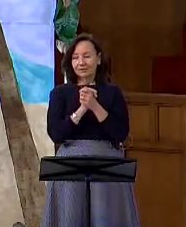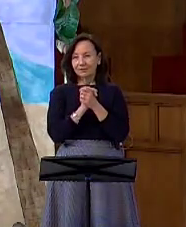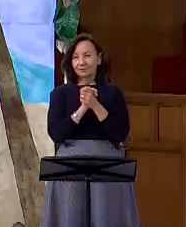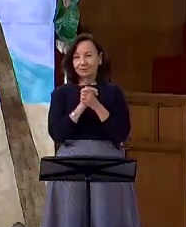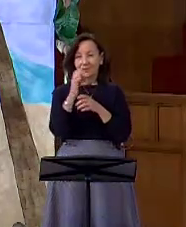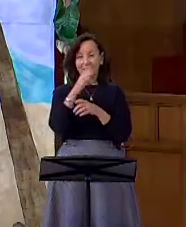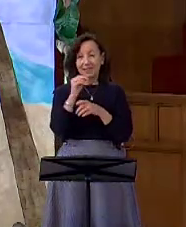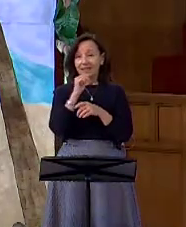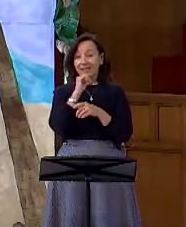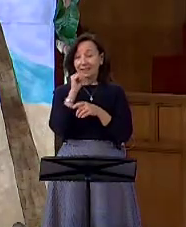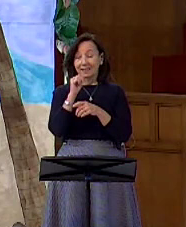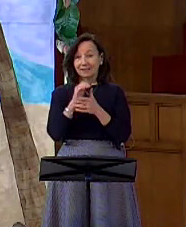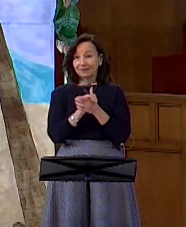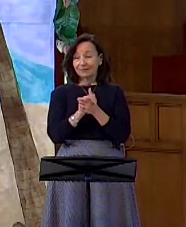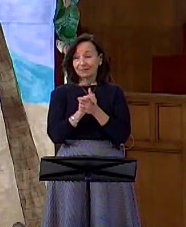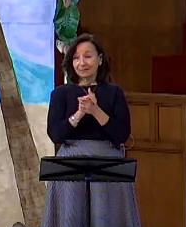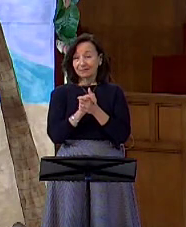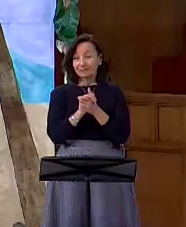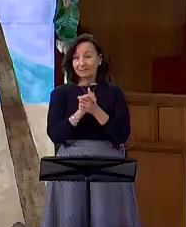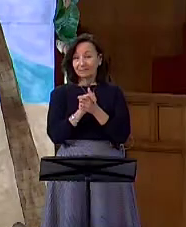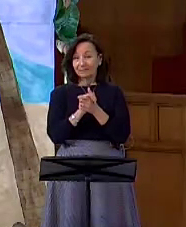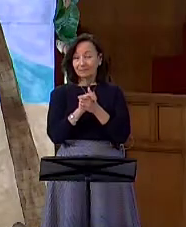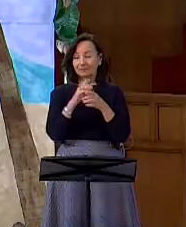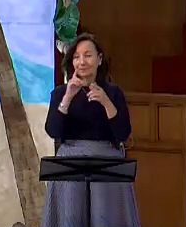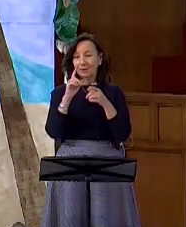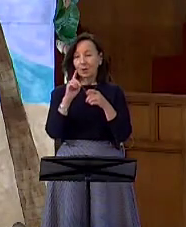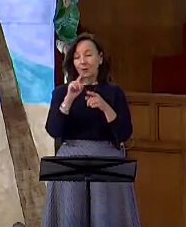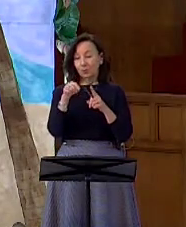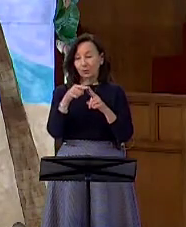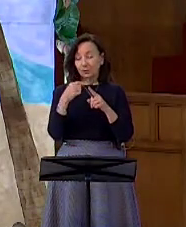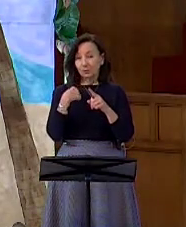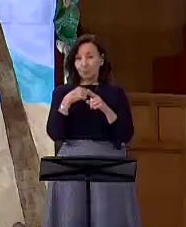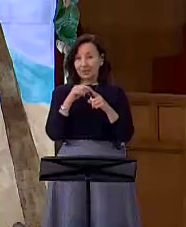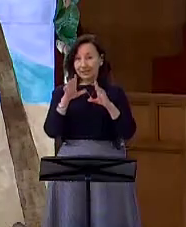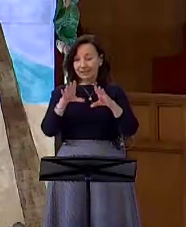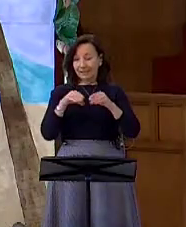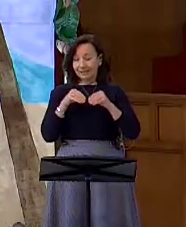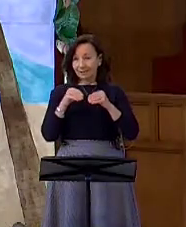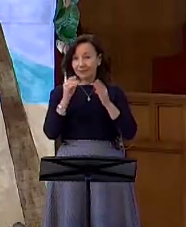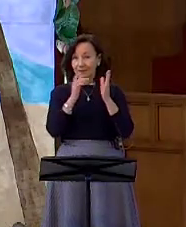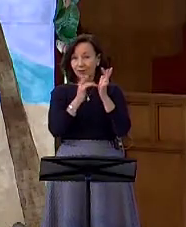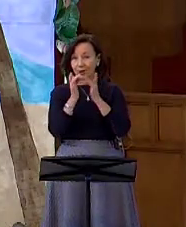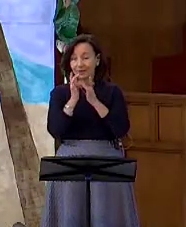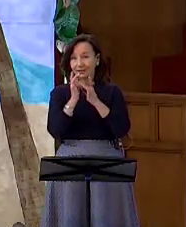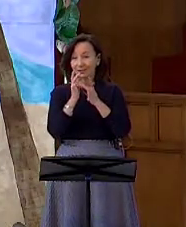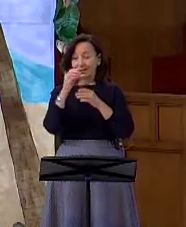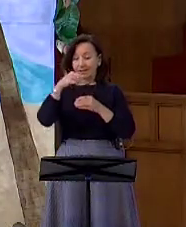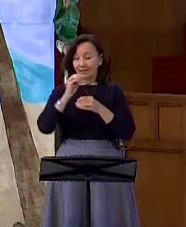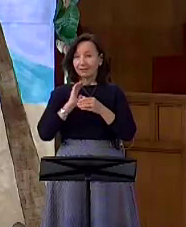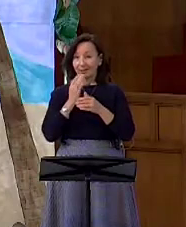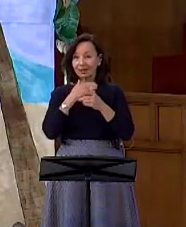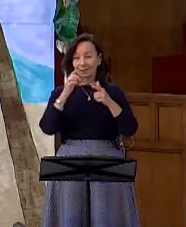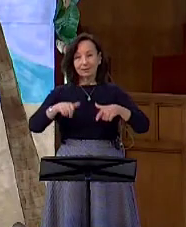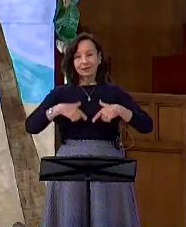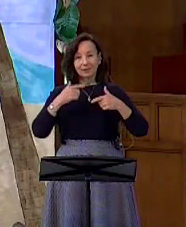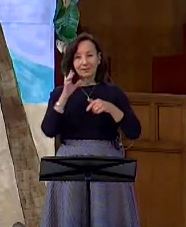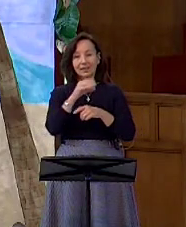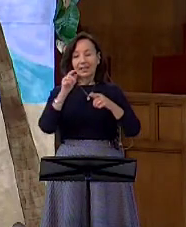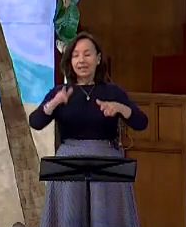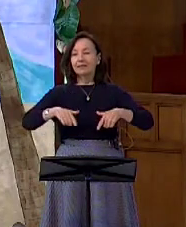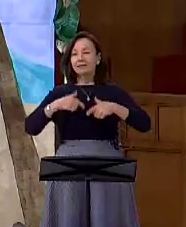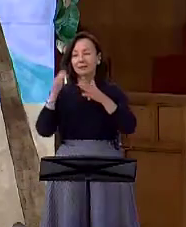and not be helped but be changed when we accept Jesus into our lives and walk